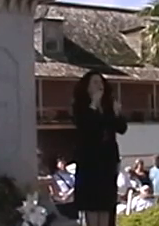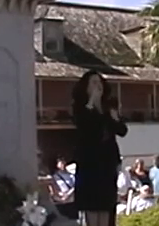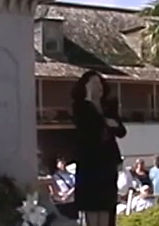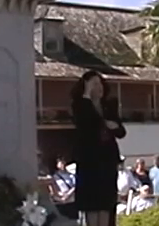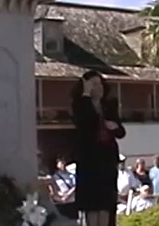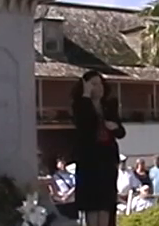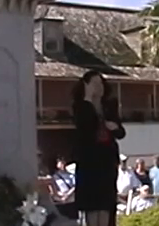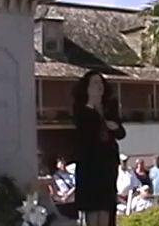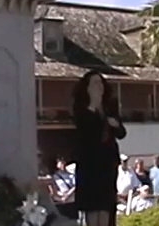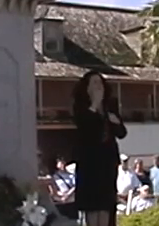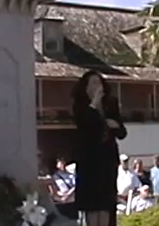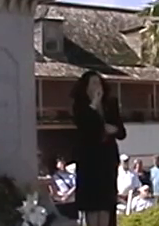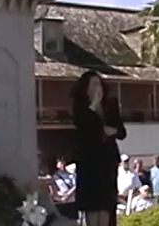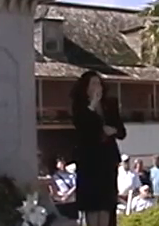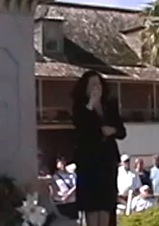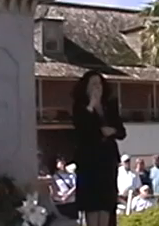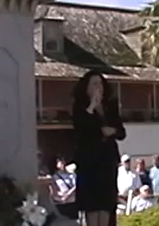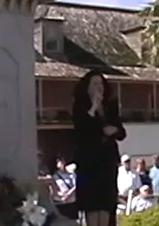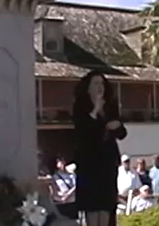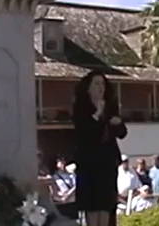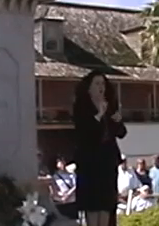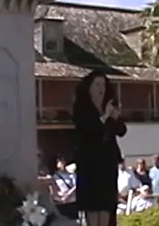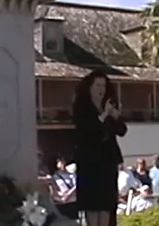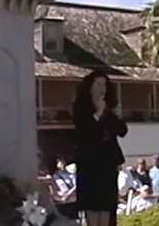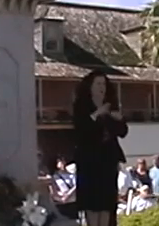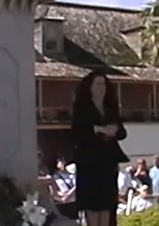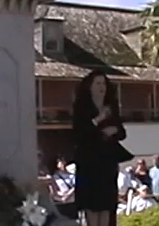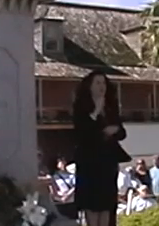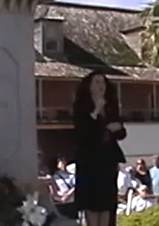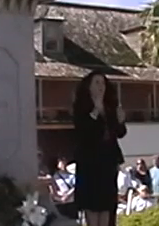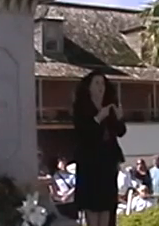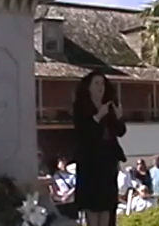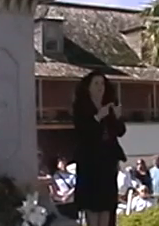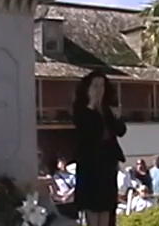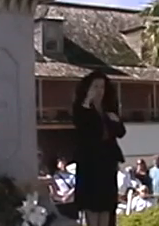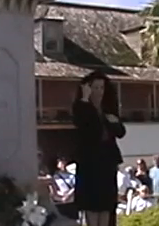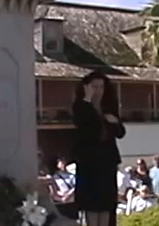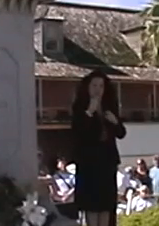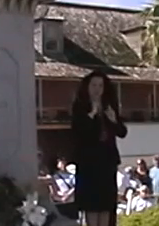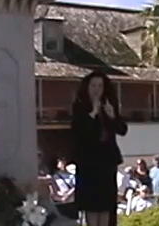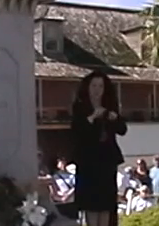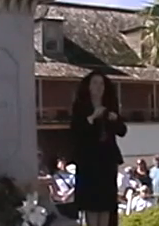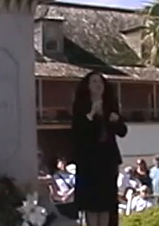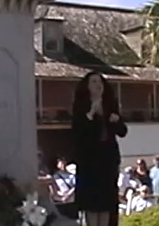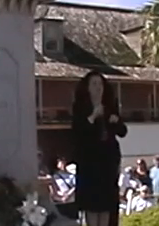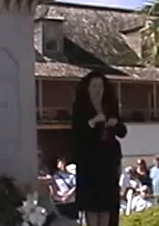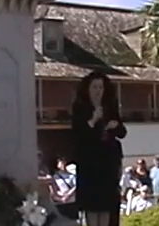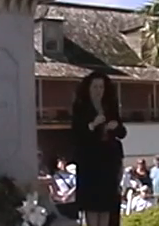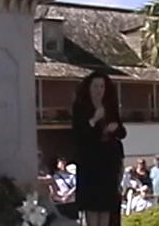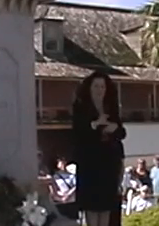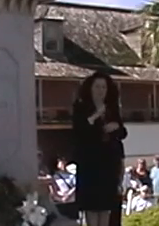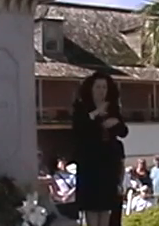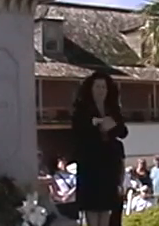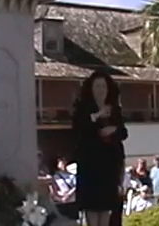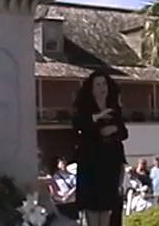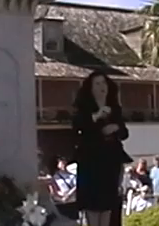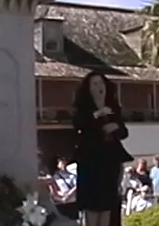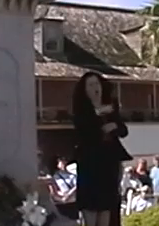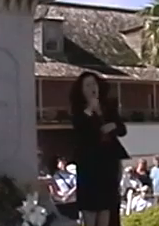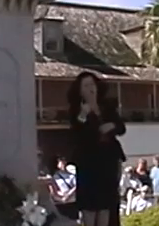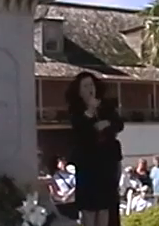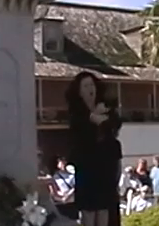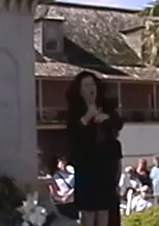its conquest. Once there, the governor gave him the task of conquering the neighboring island of San